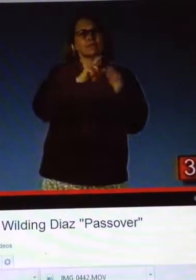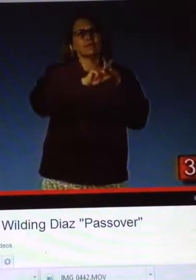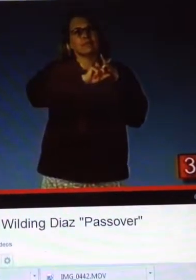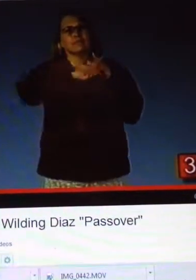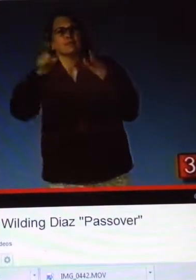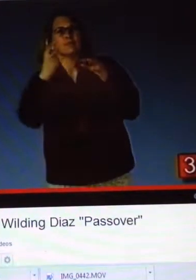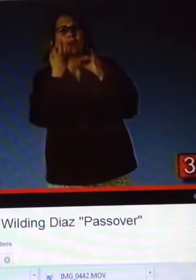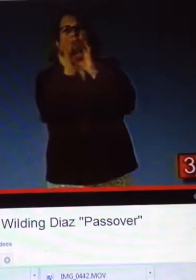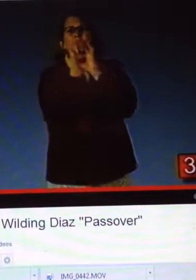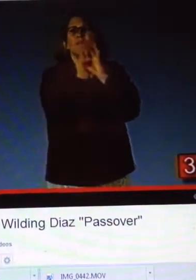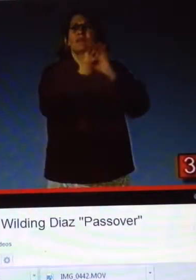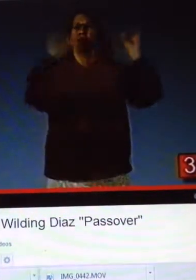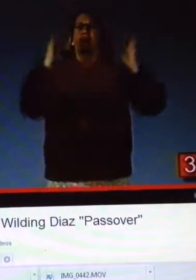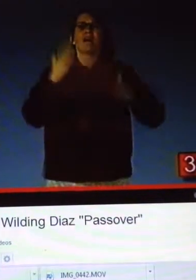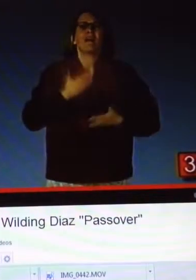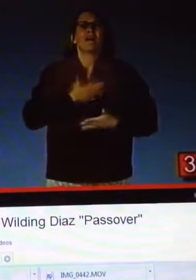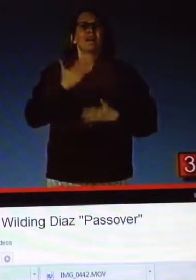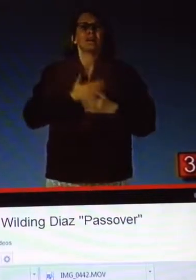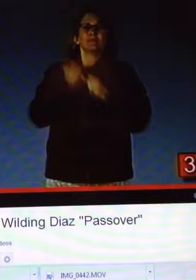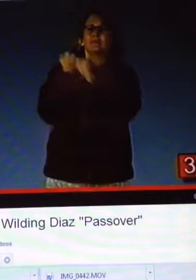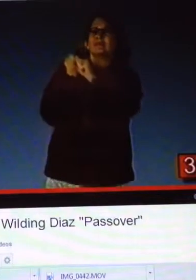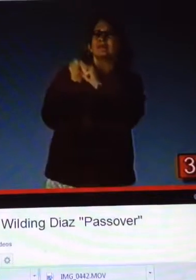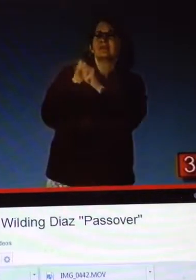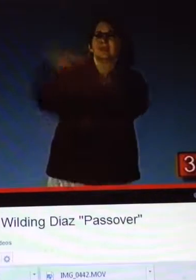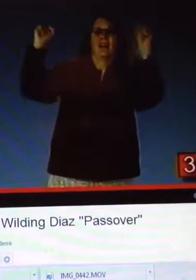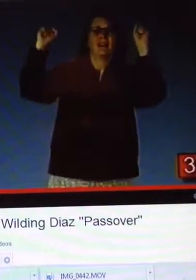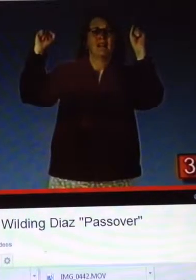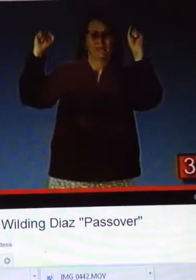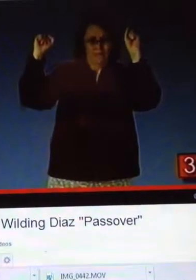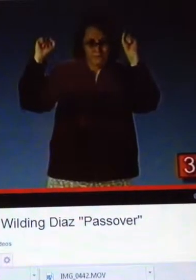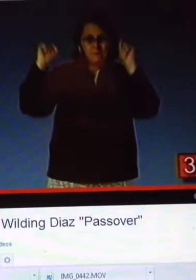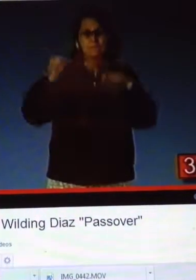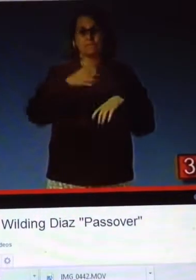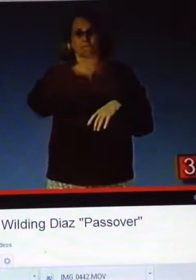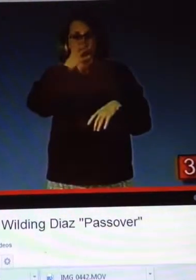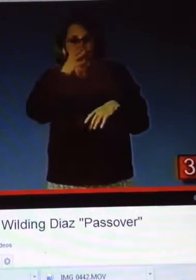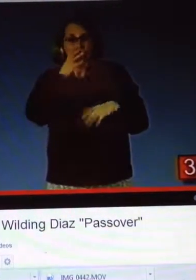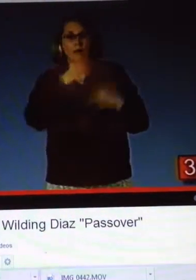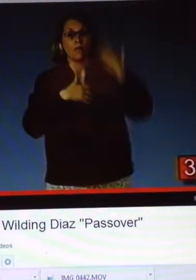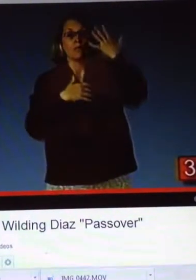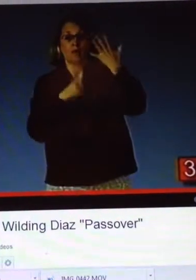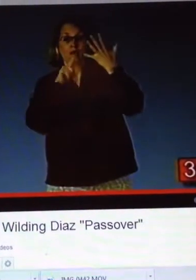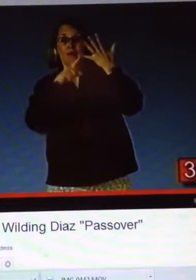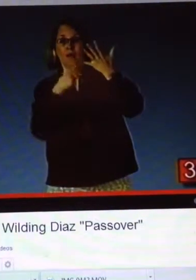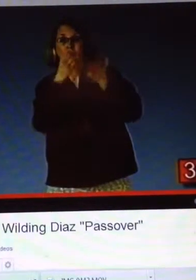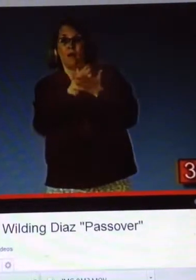these different things help them remember the bondage that they were in before they were freed.